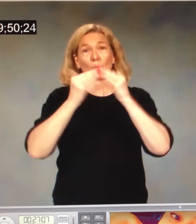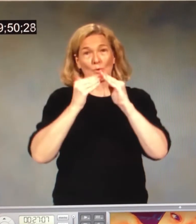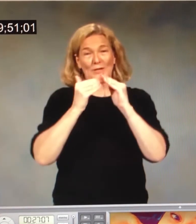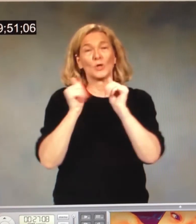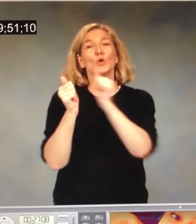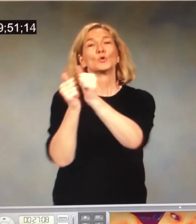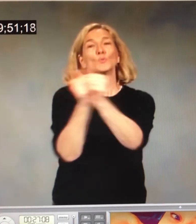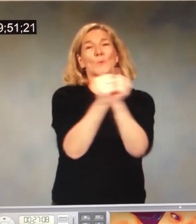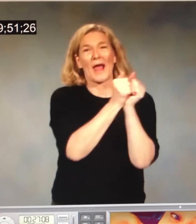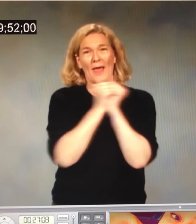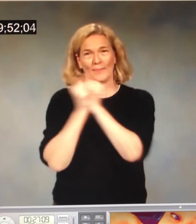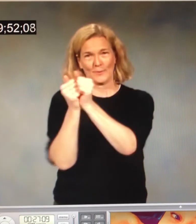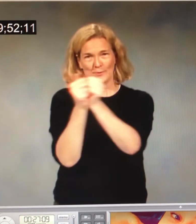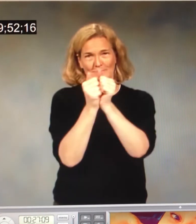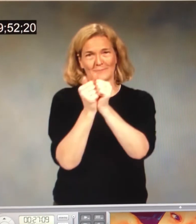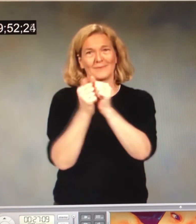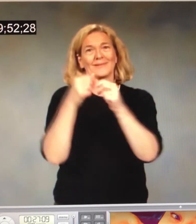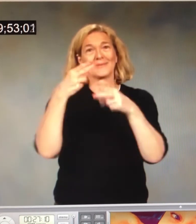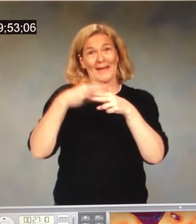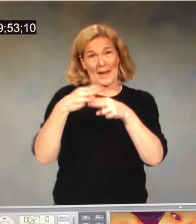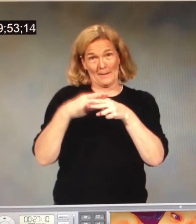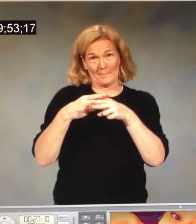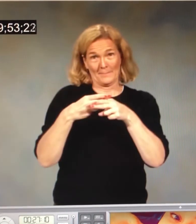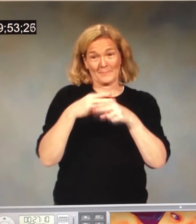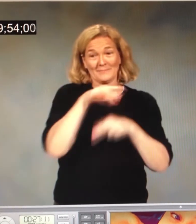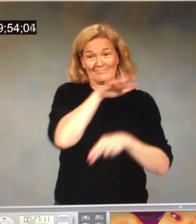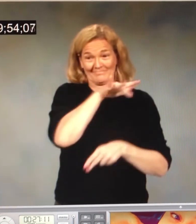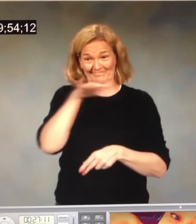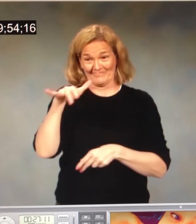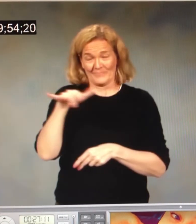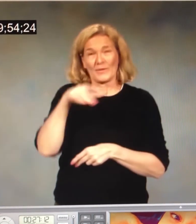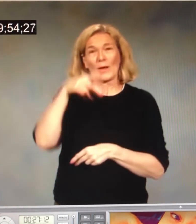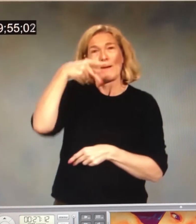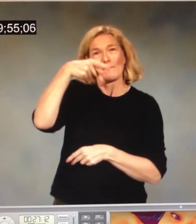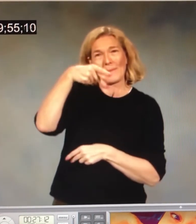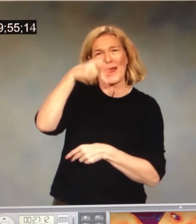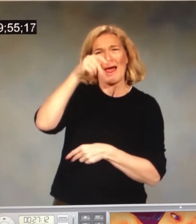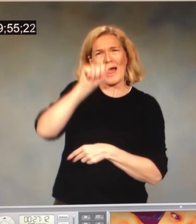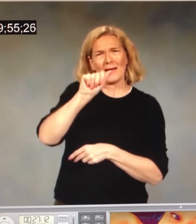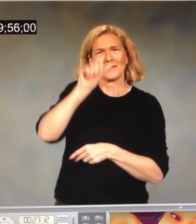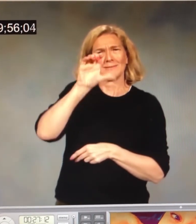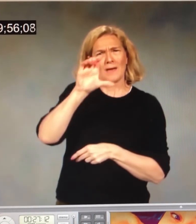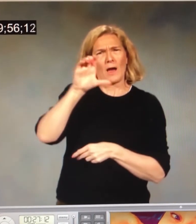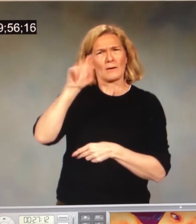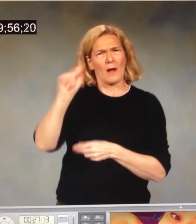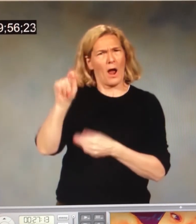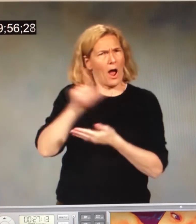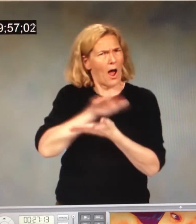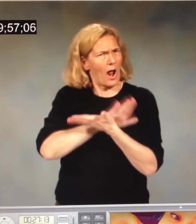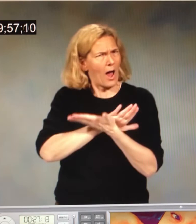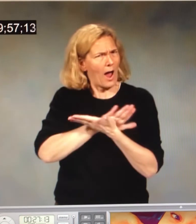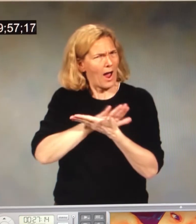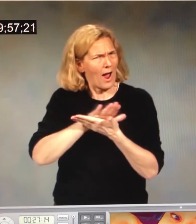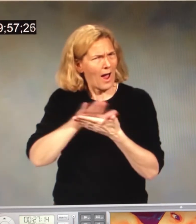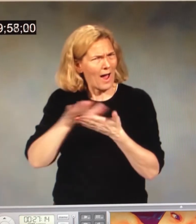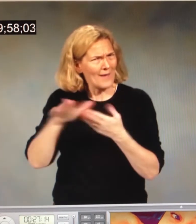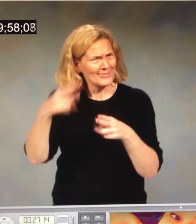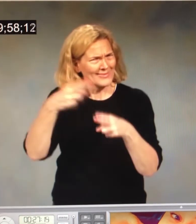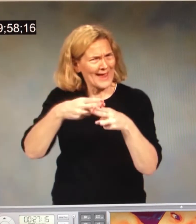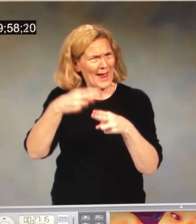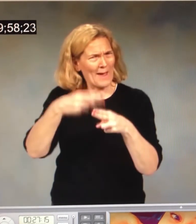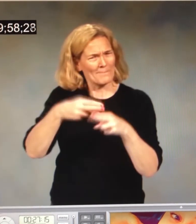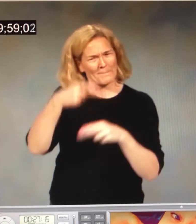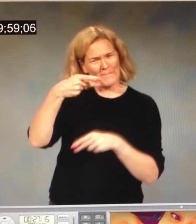parents and community members together continued that. And they came up with an organization called